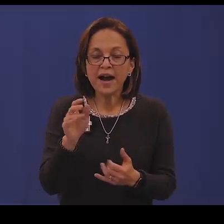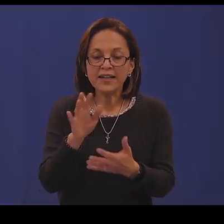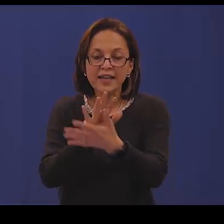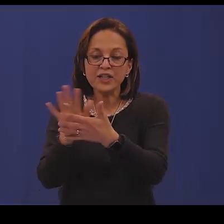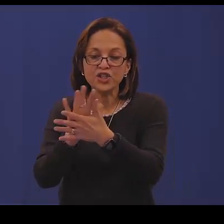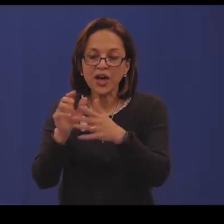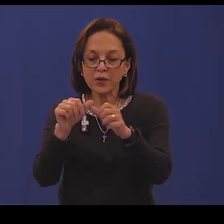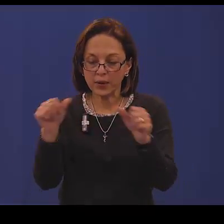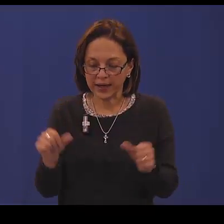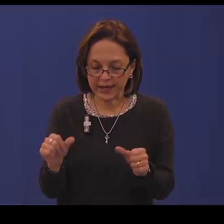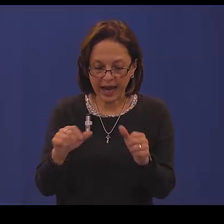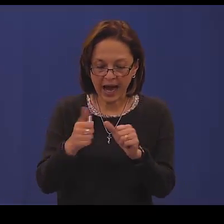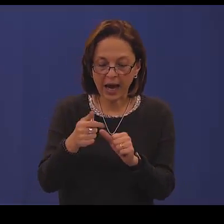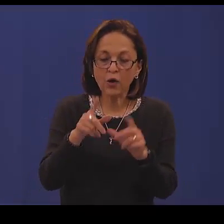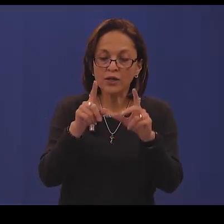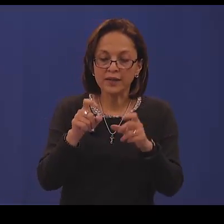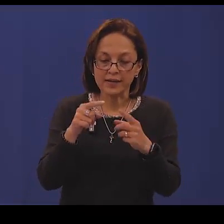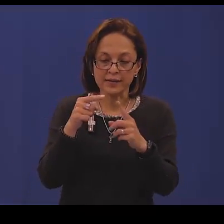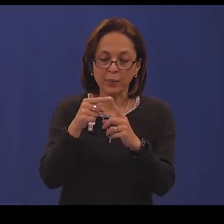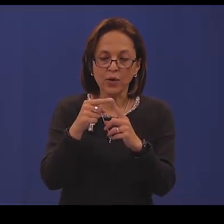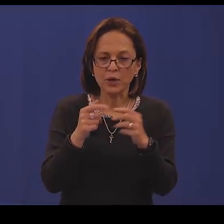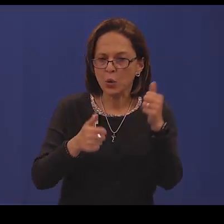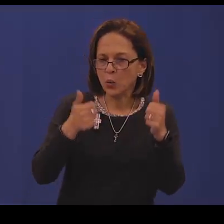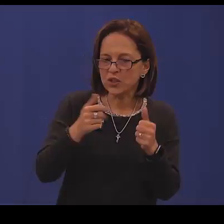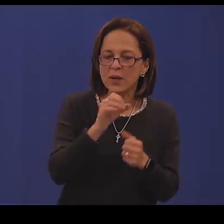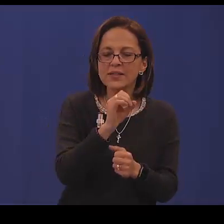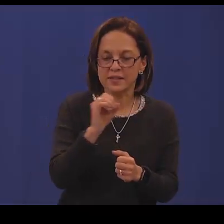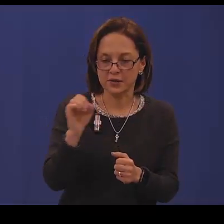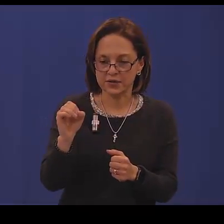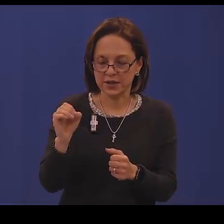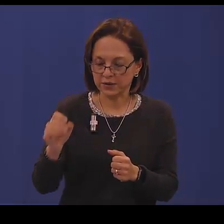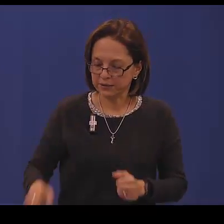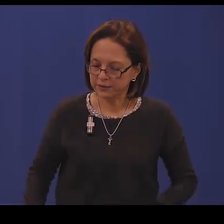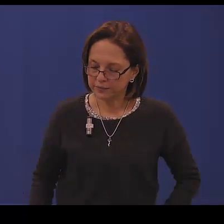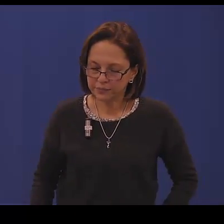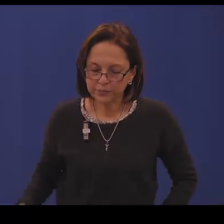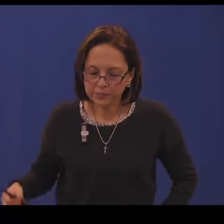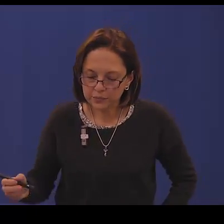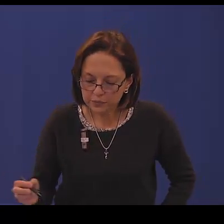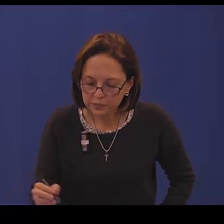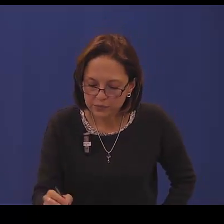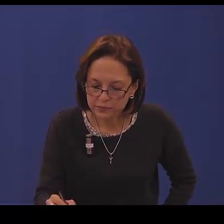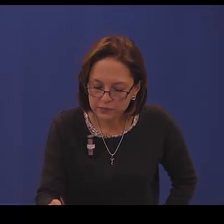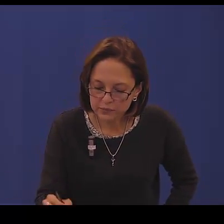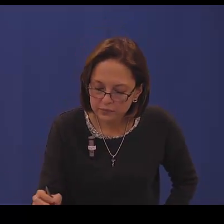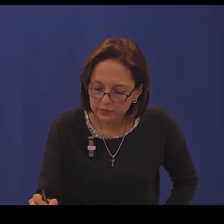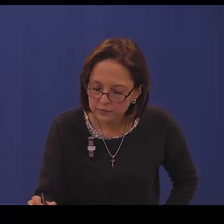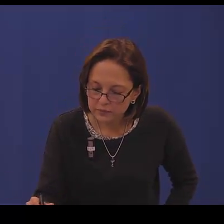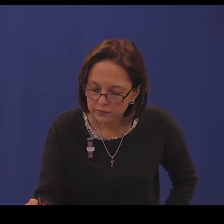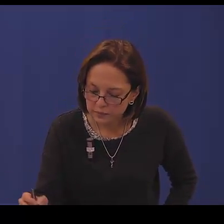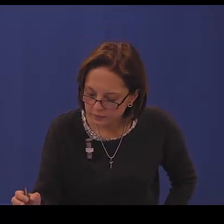Now find the shadow area. How? Test a point. Which one? 0, 0.